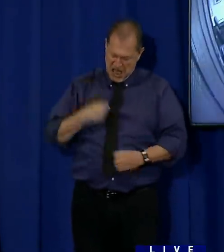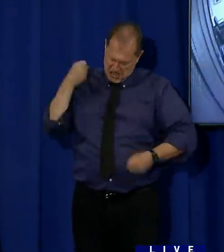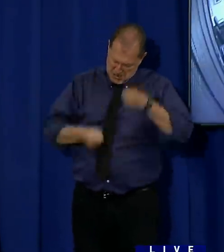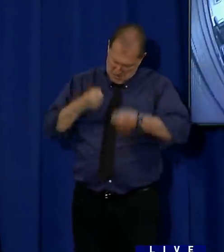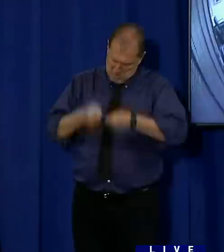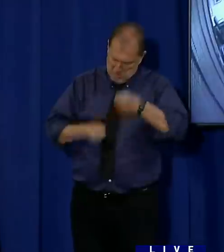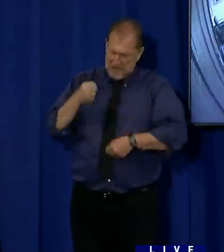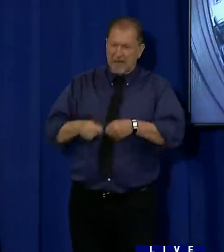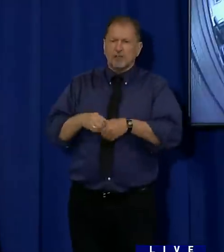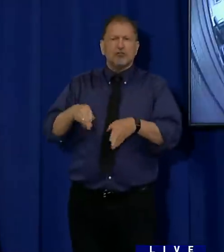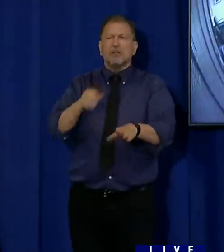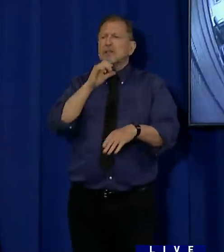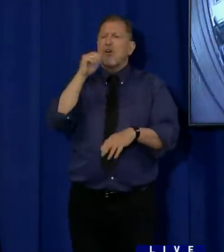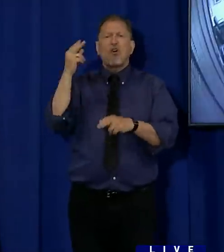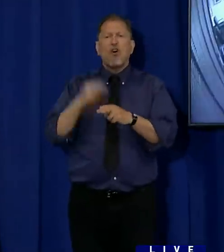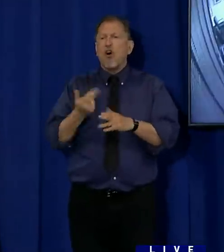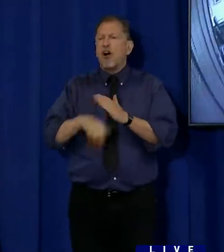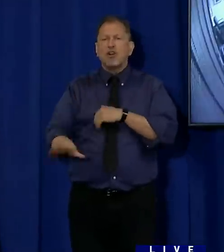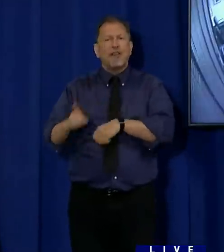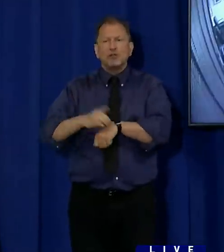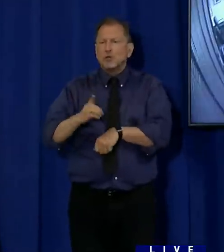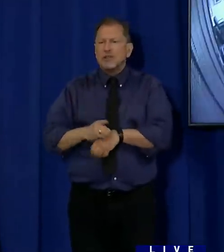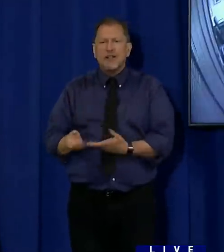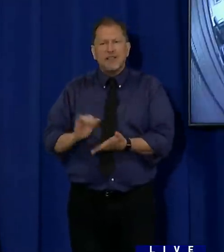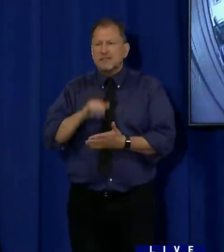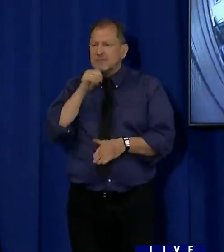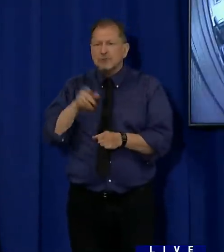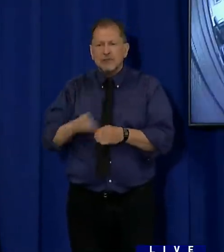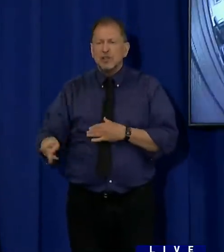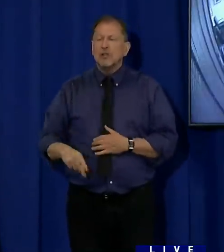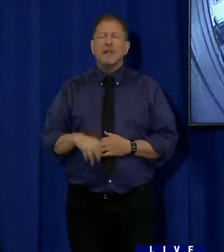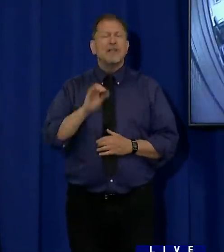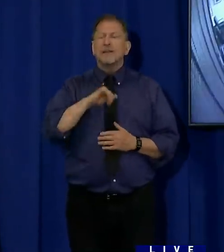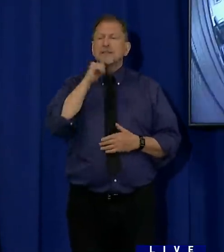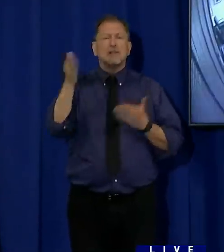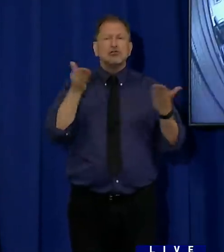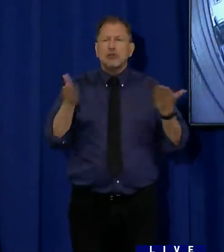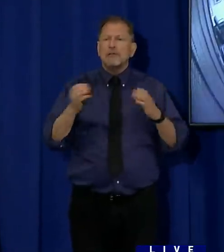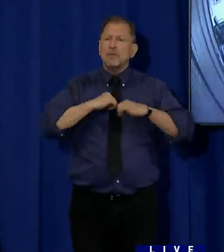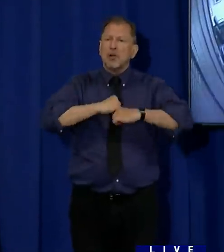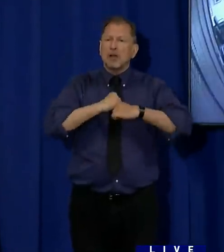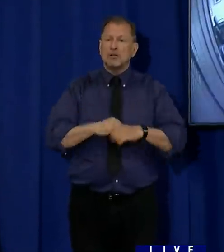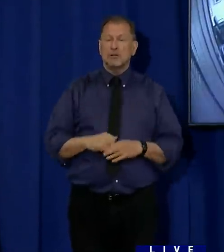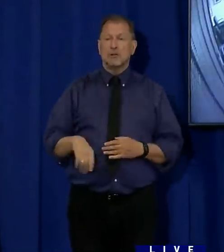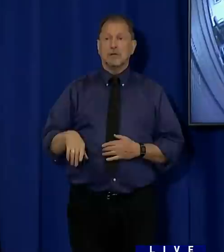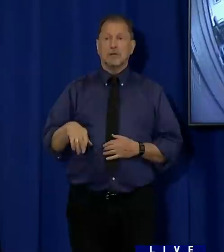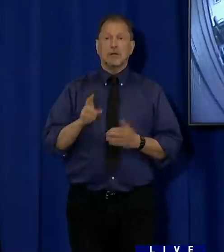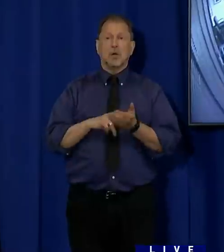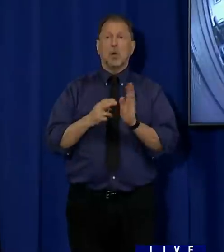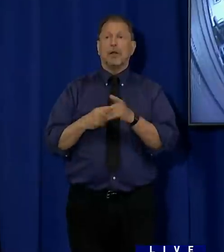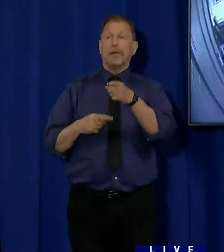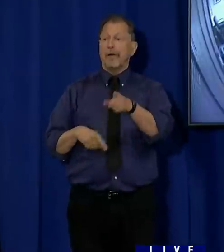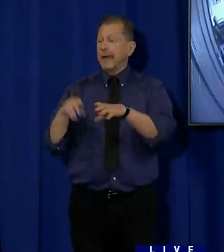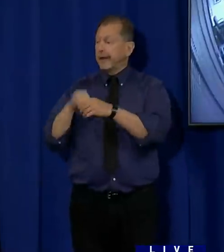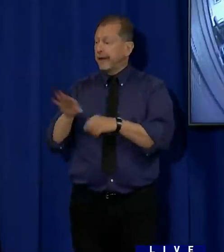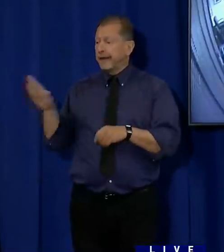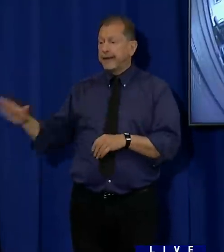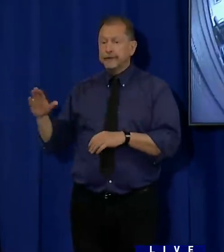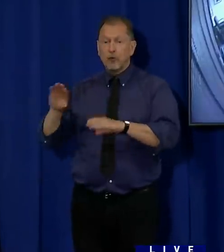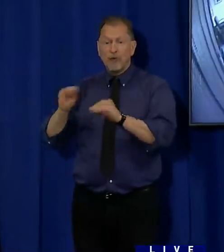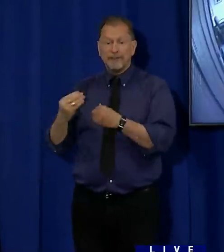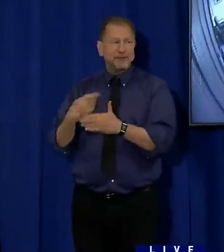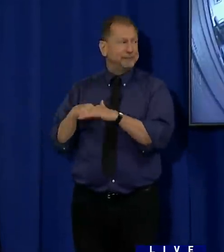street. You're not serving or protecting when you make movie popcorn and put up your